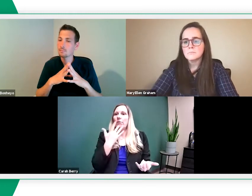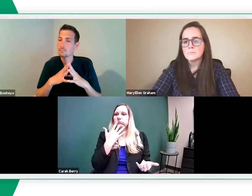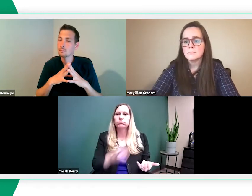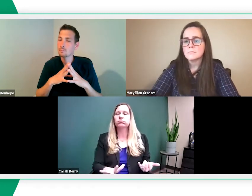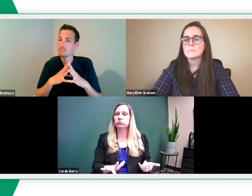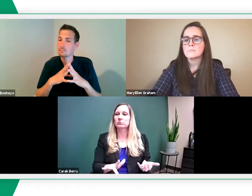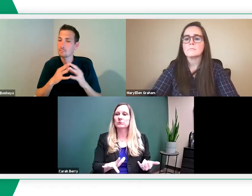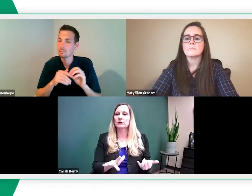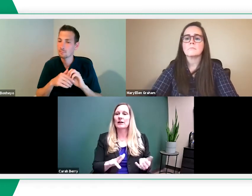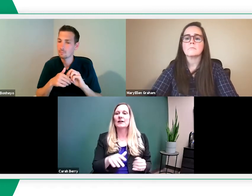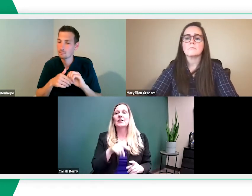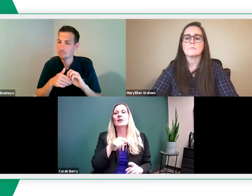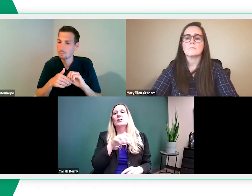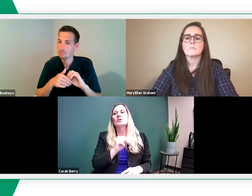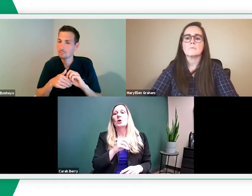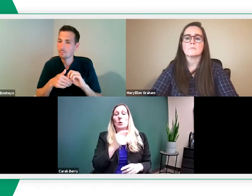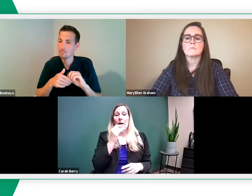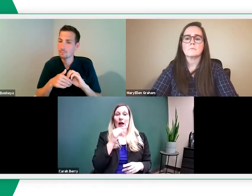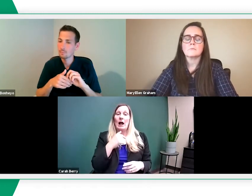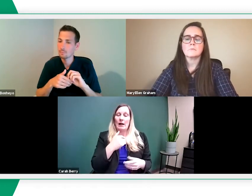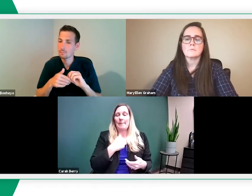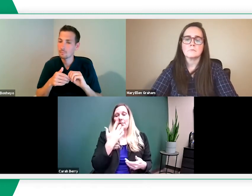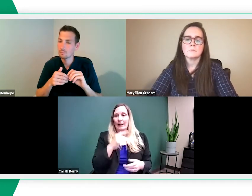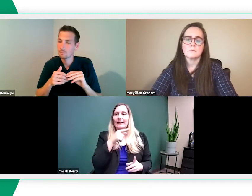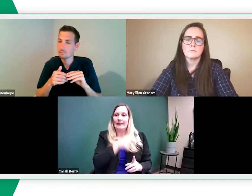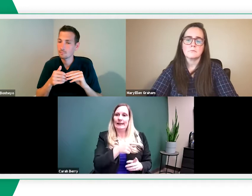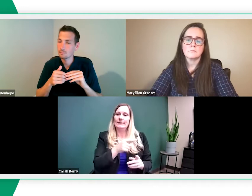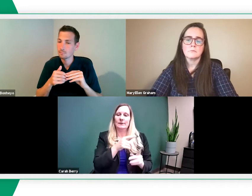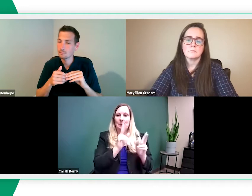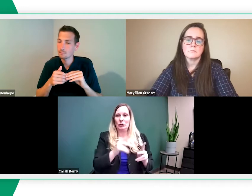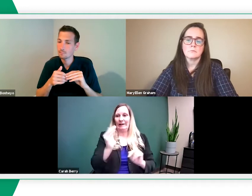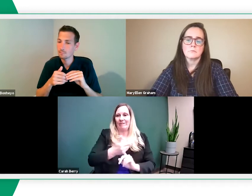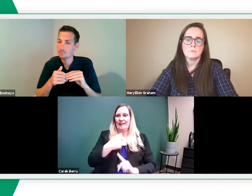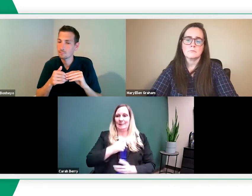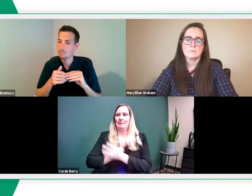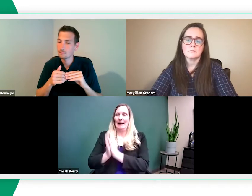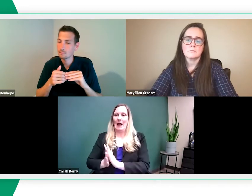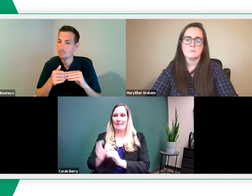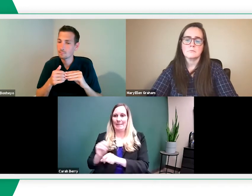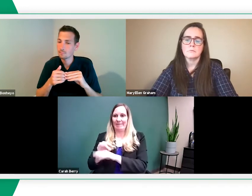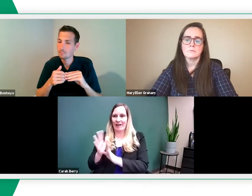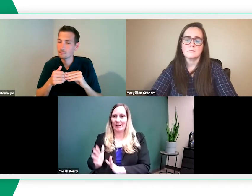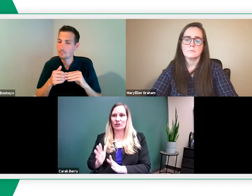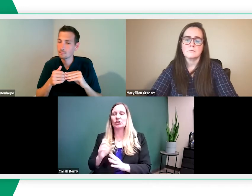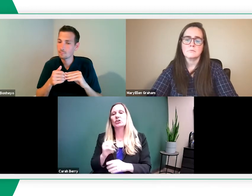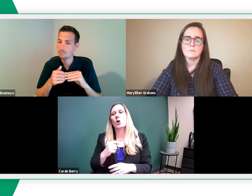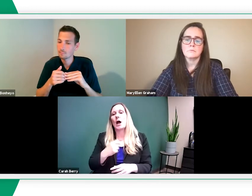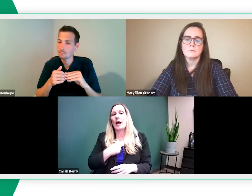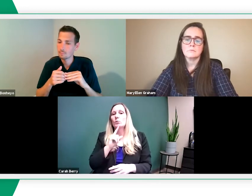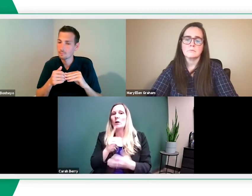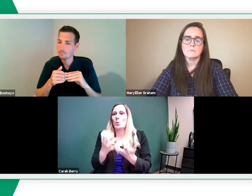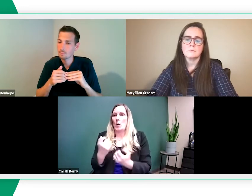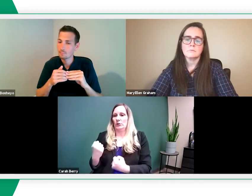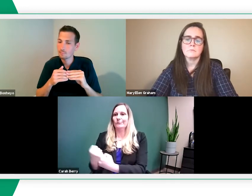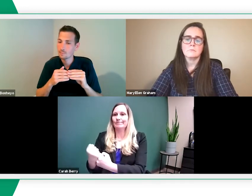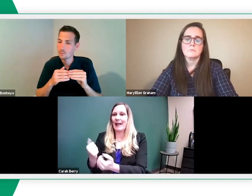was 21, and I'm fortunate and I'm in a good position now because I started then. And then this is the same